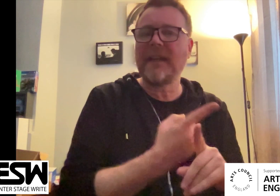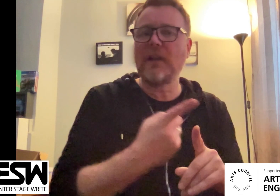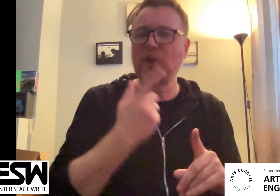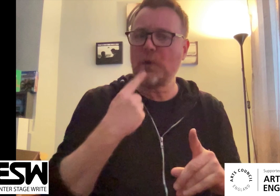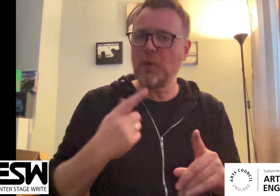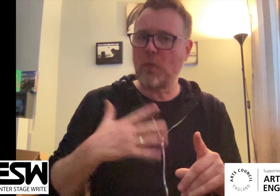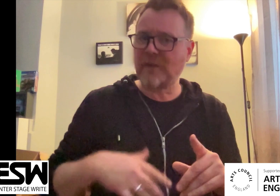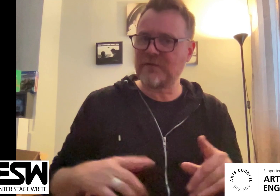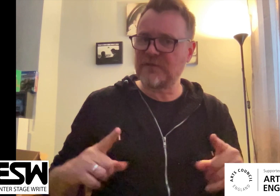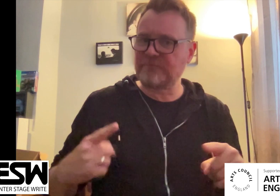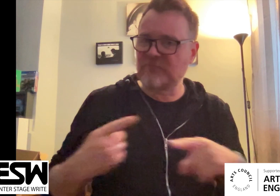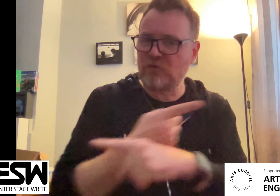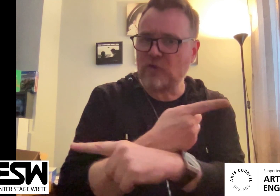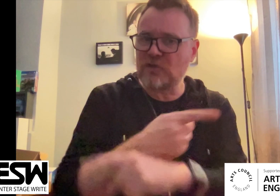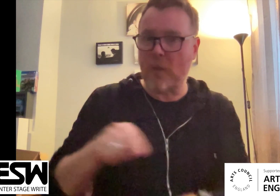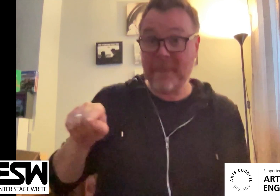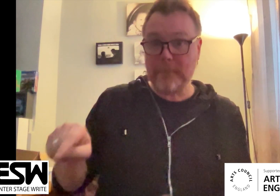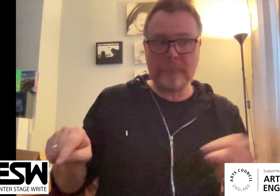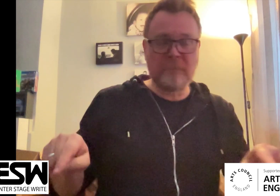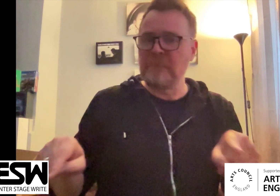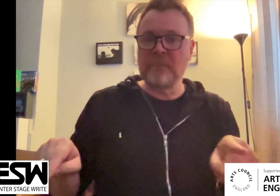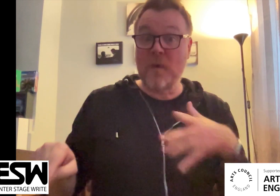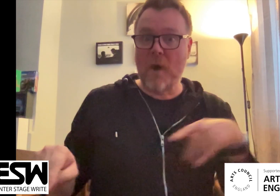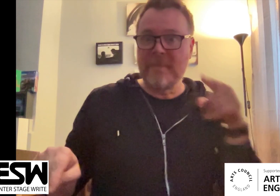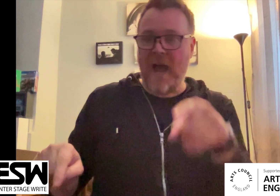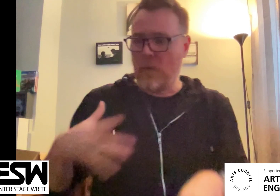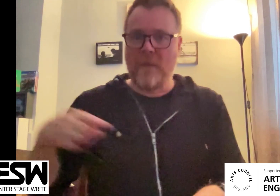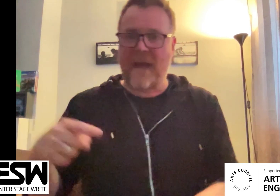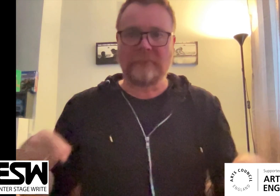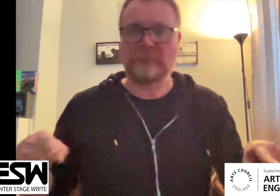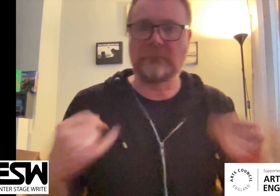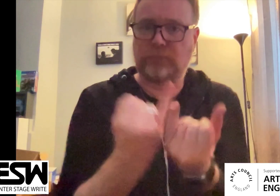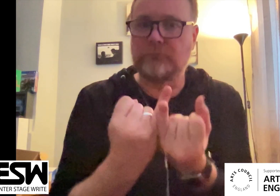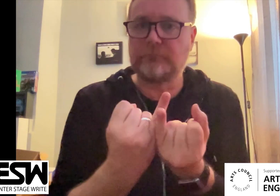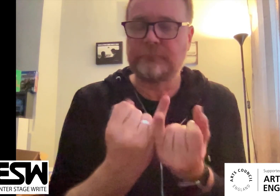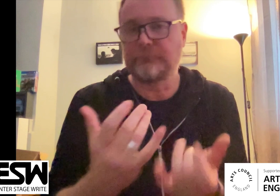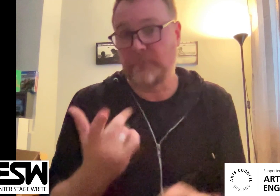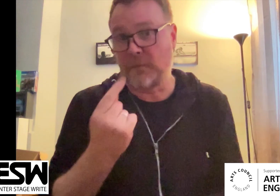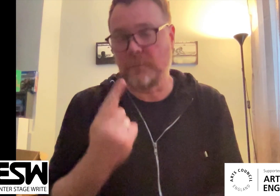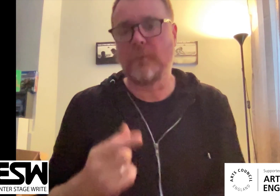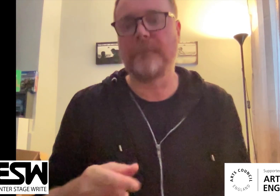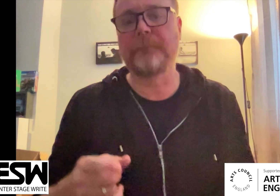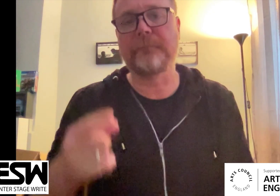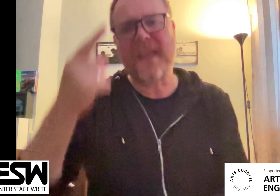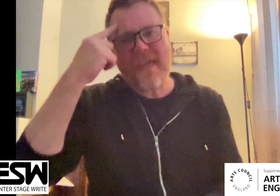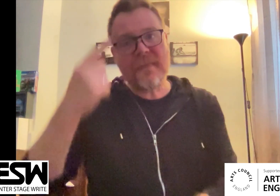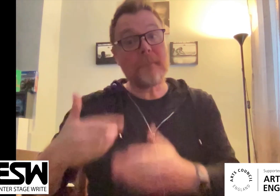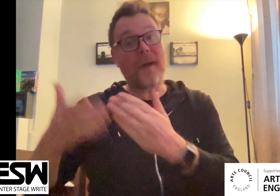It should be something that is at cross purposes to your character. And those cross purposes come together in a